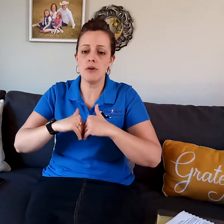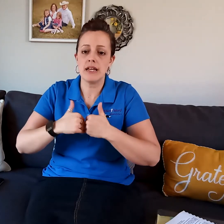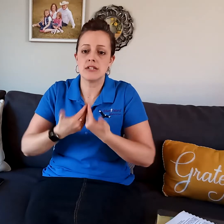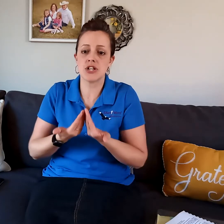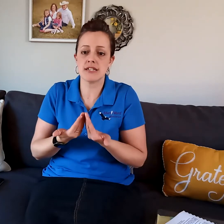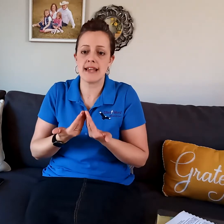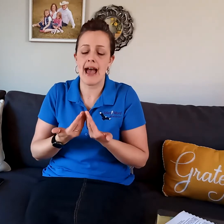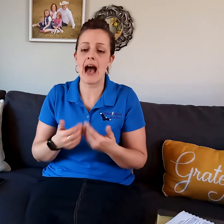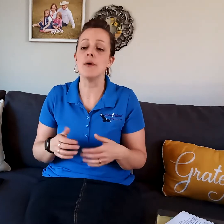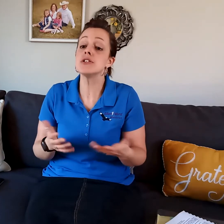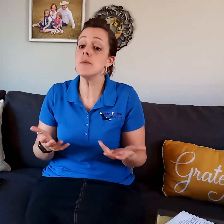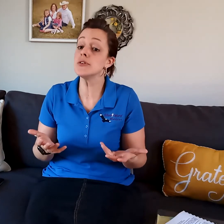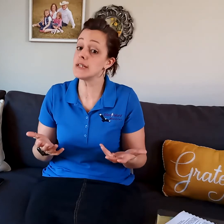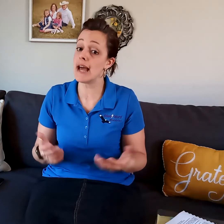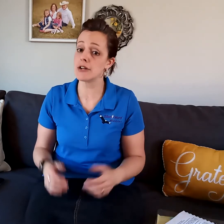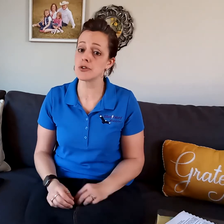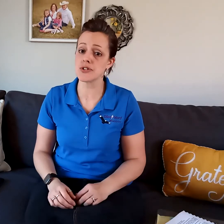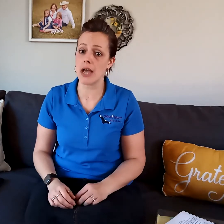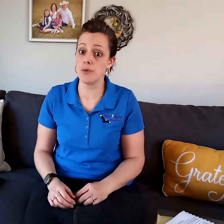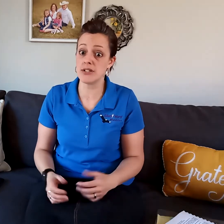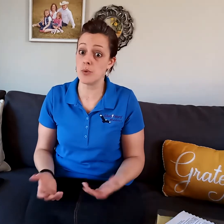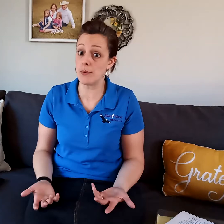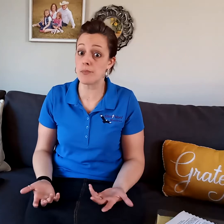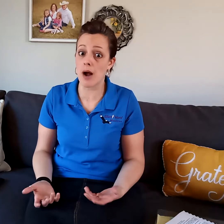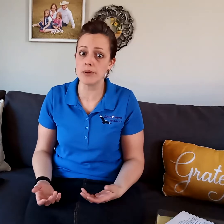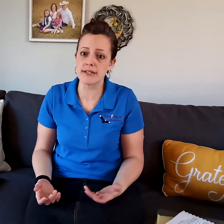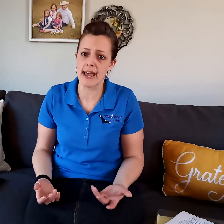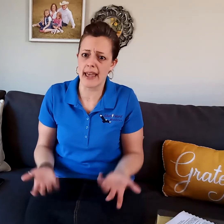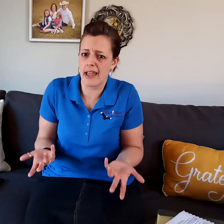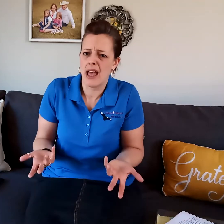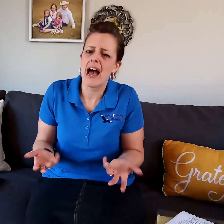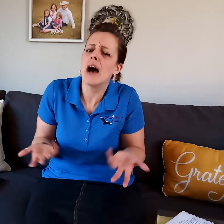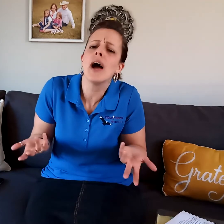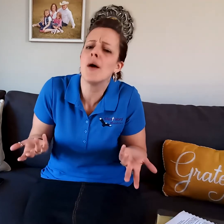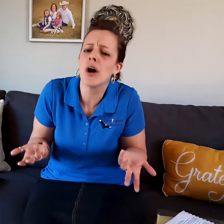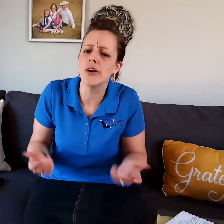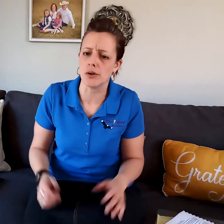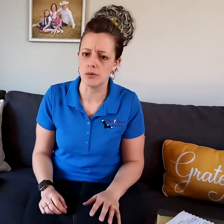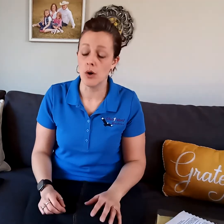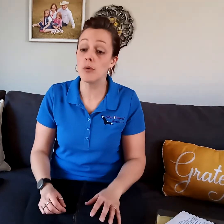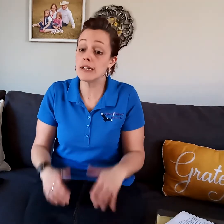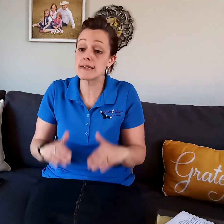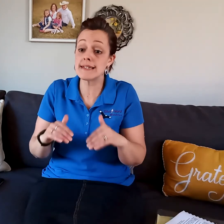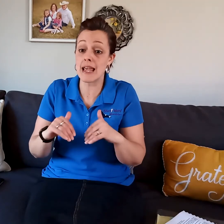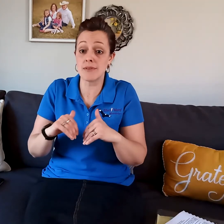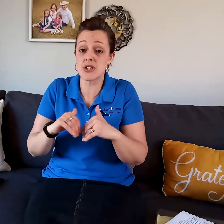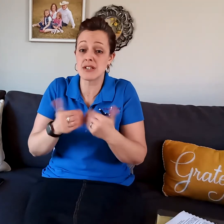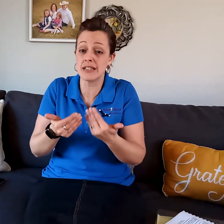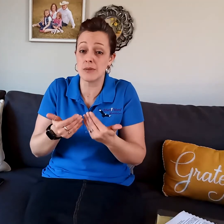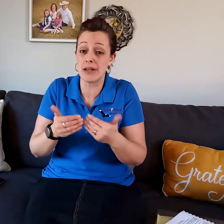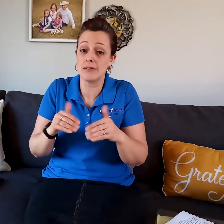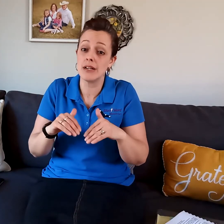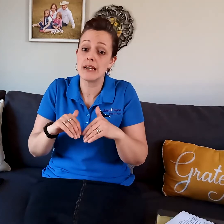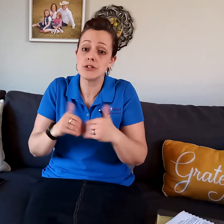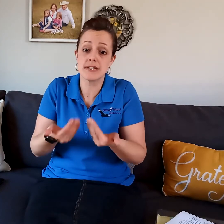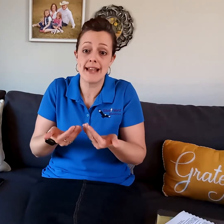is just how. It's almost a natural sign. We would probably say, hey, how are you? Well, it's the same. It's just a little bit, just